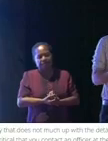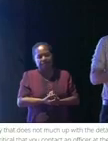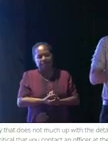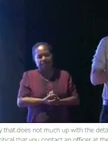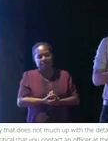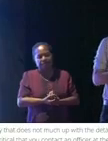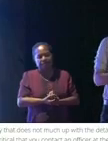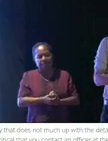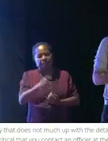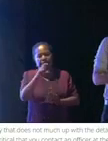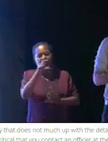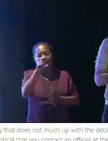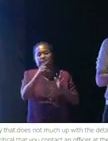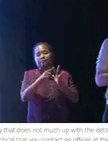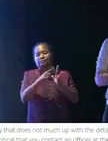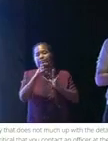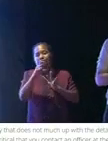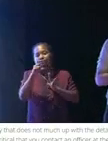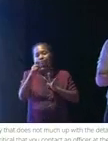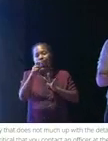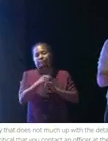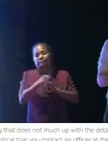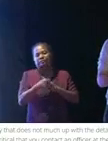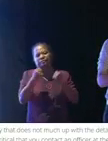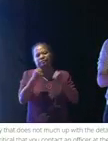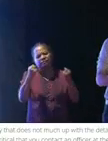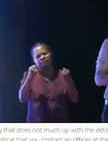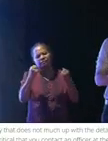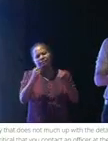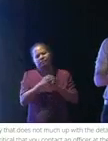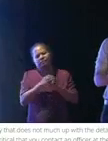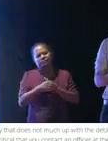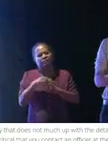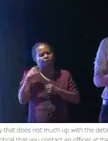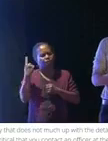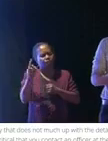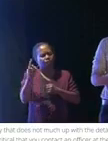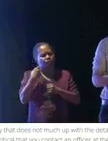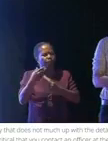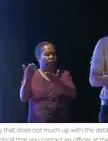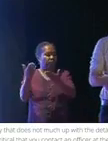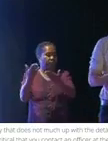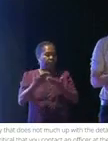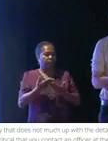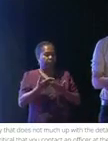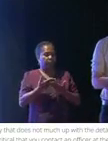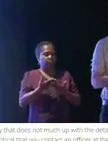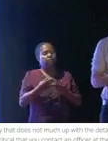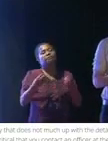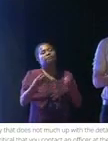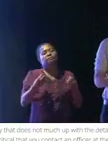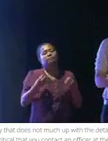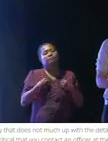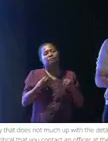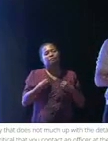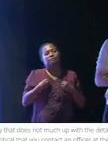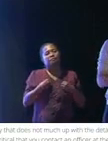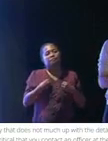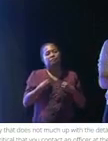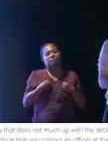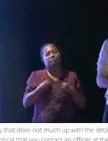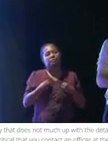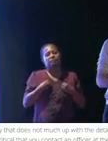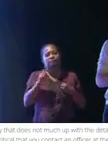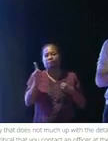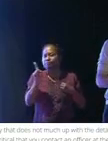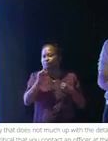The COC tool, very powerful for those who receive or are doing businesses with other businesses, or for